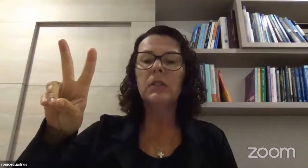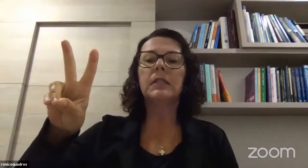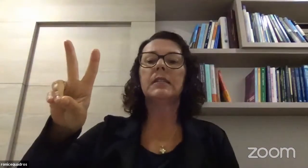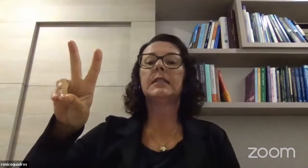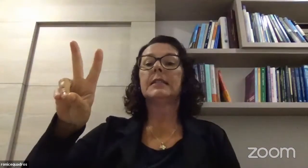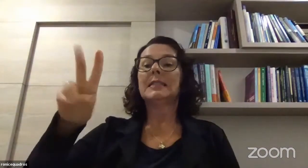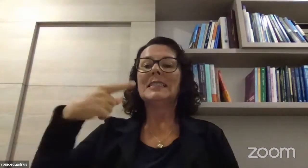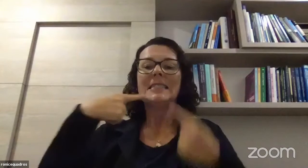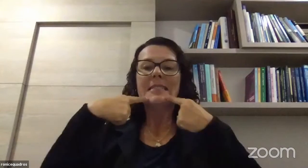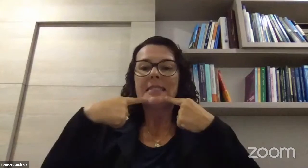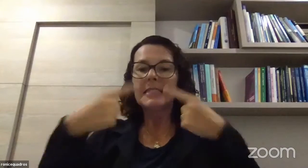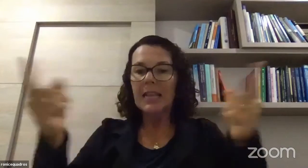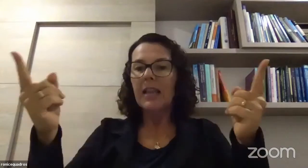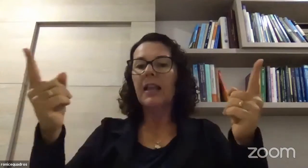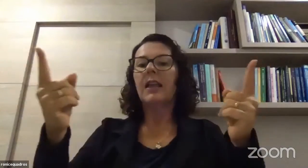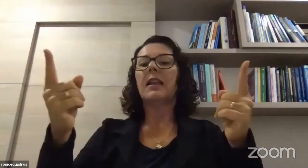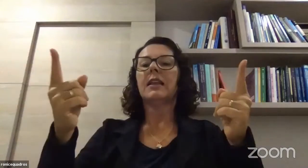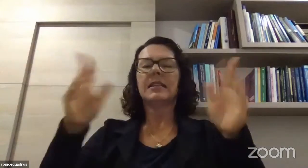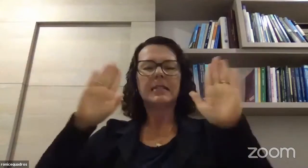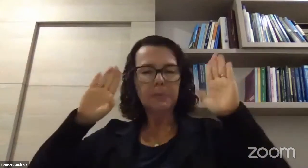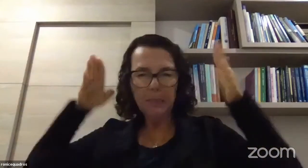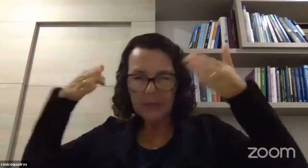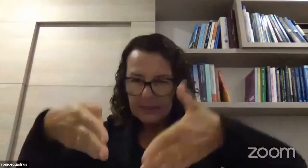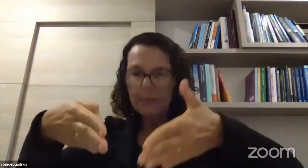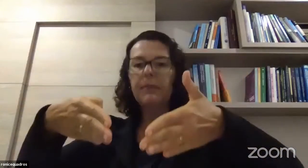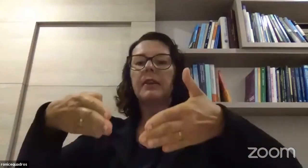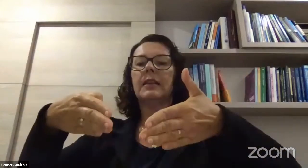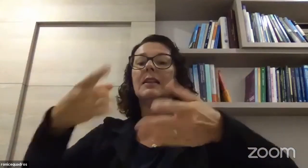law passed in 2002.